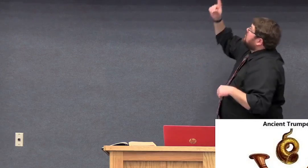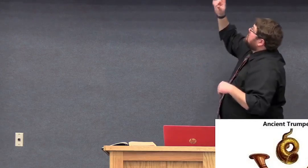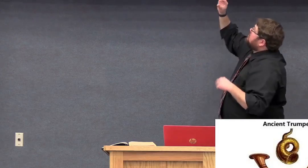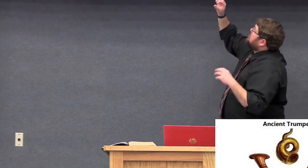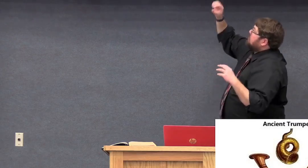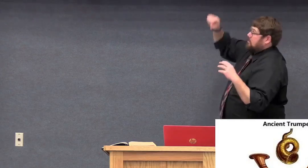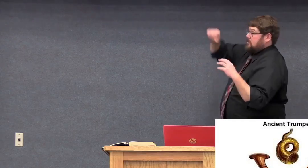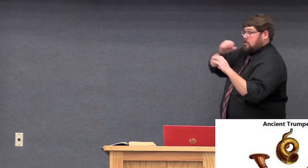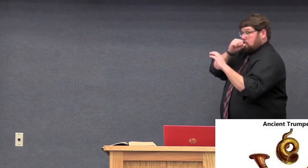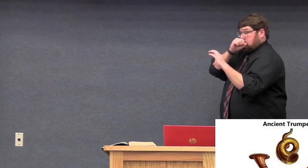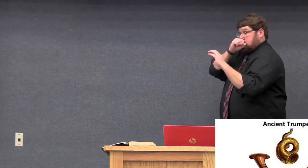Now, if I could add,